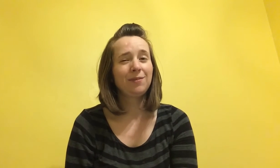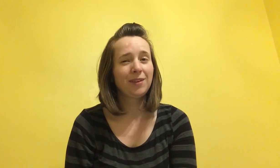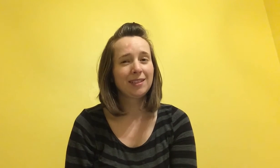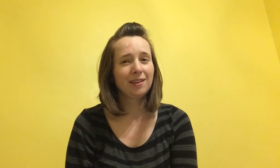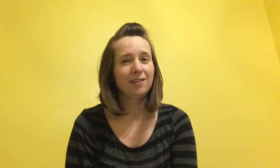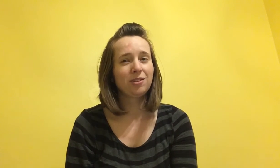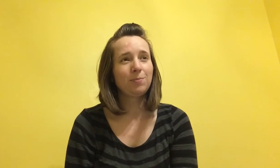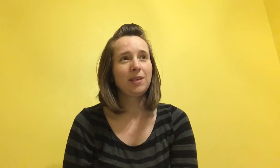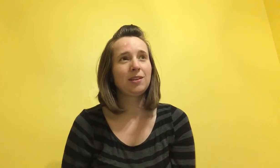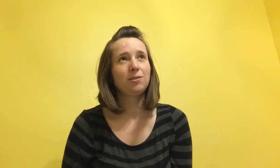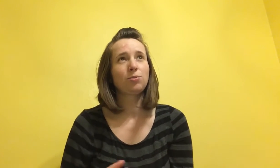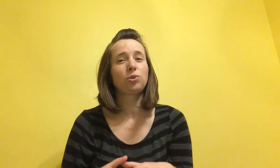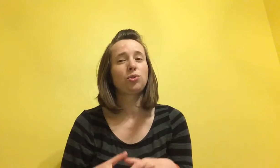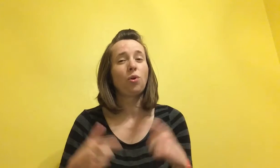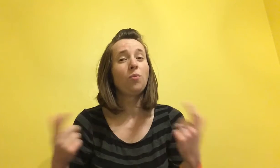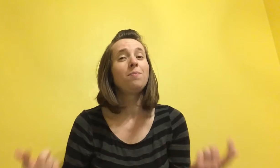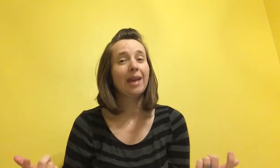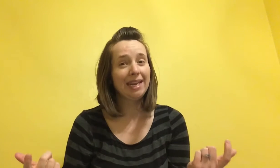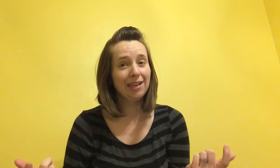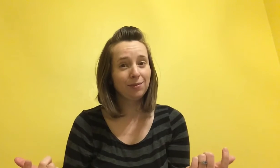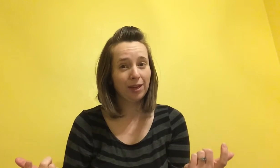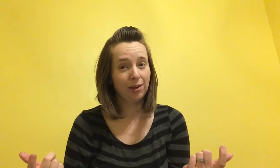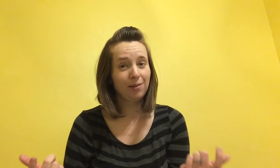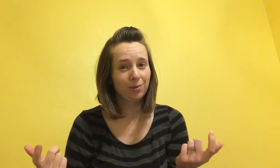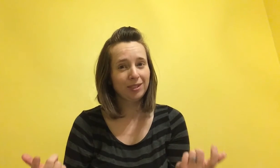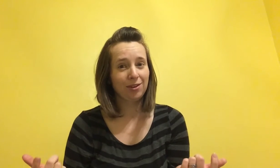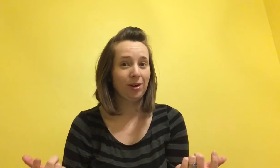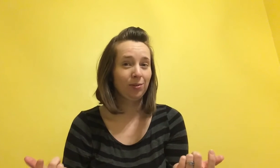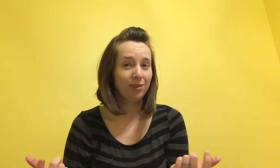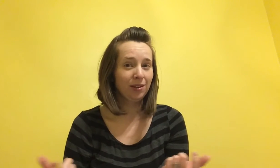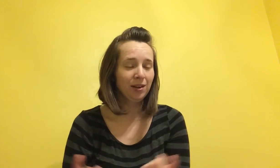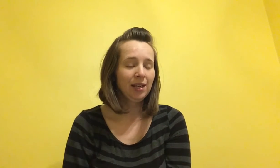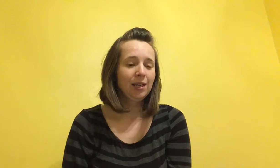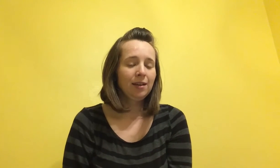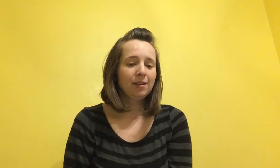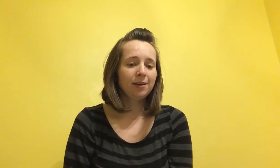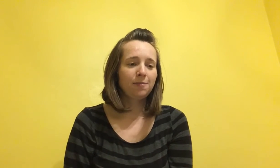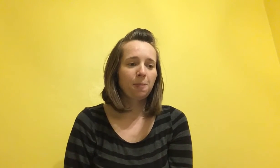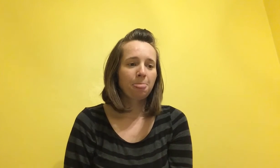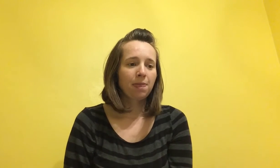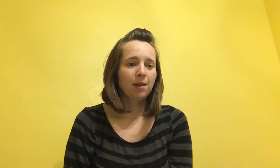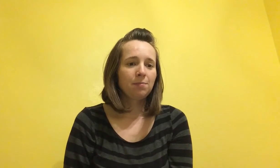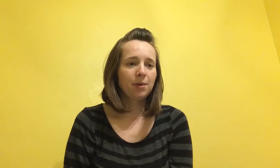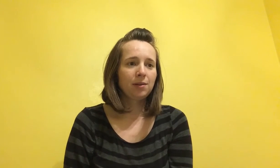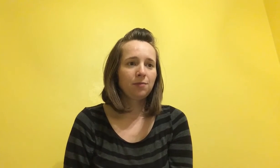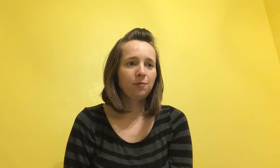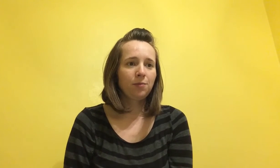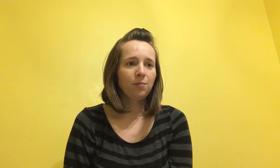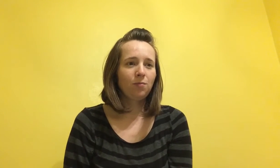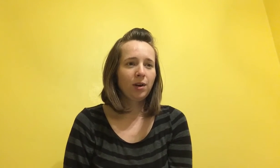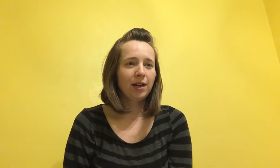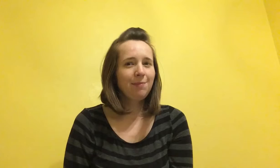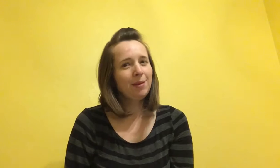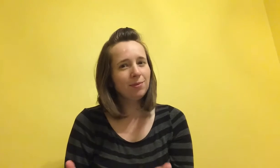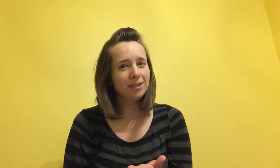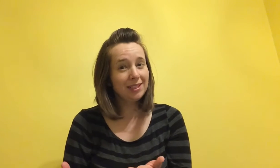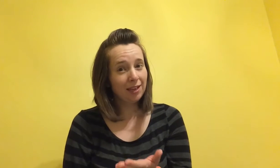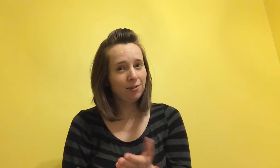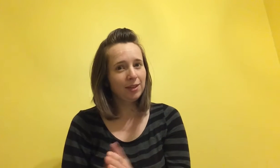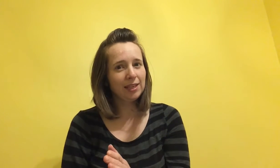specific sign just because there's so many animals that are out there. But from what I'm able to tell